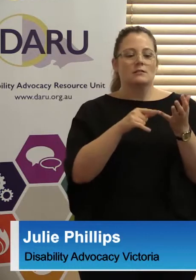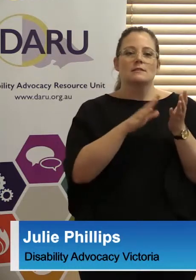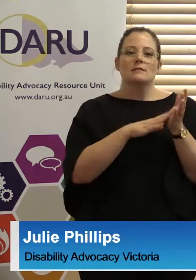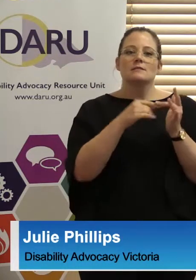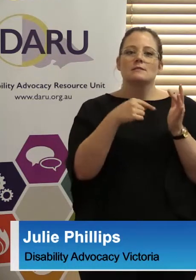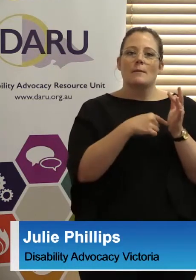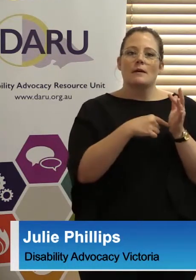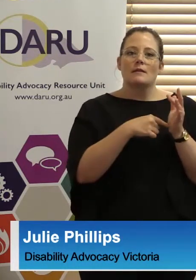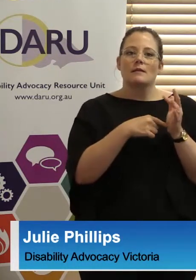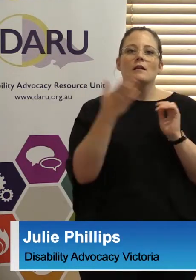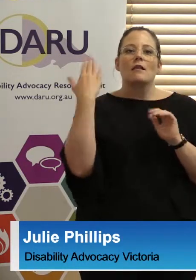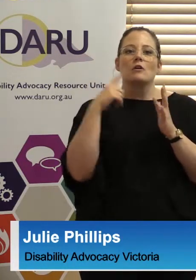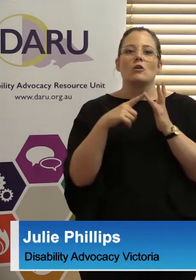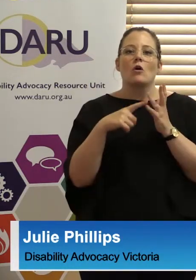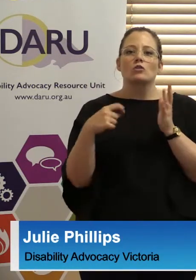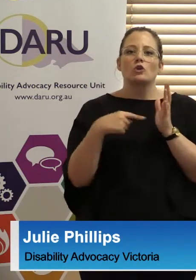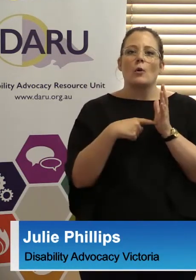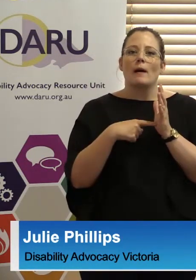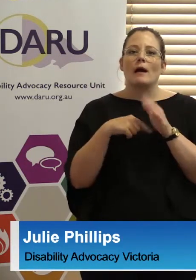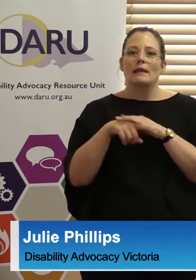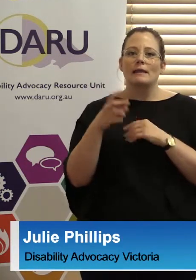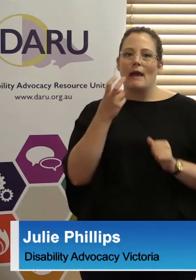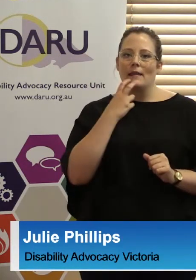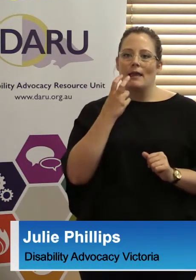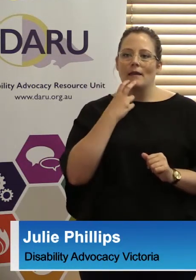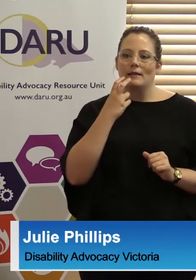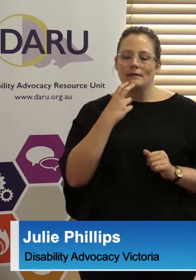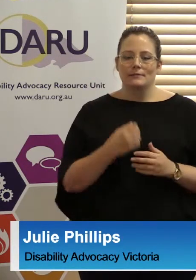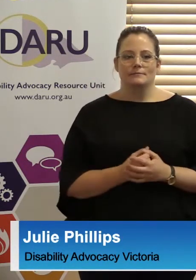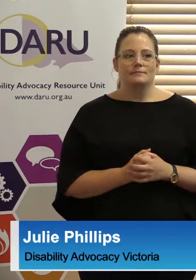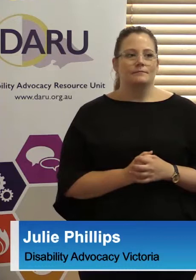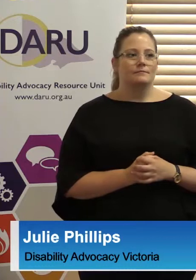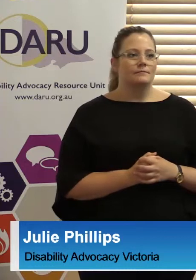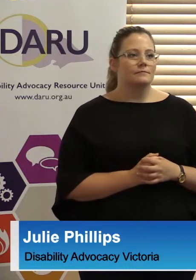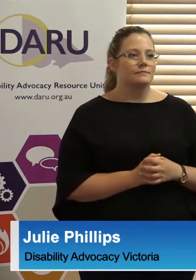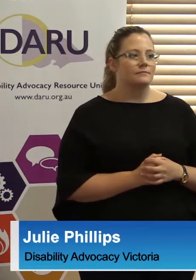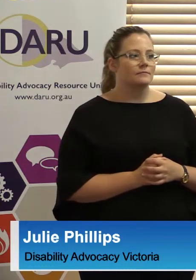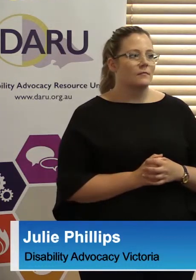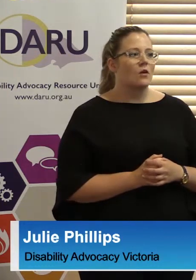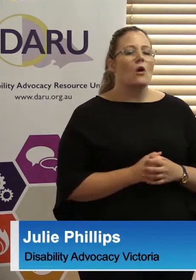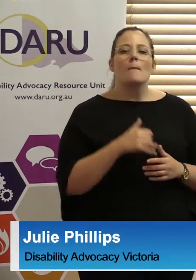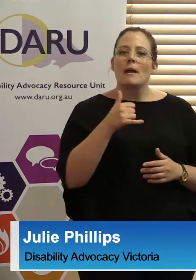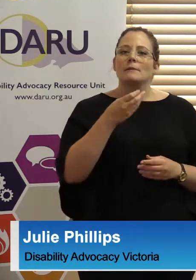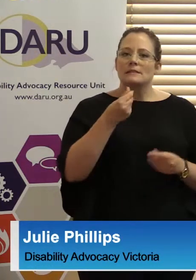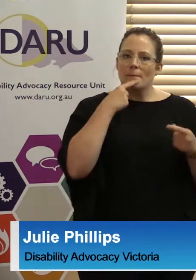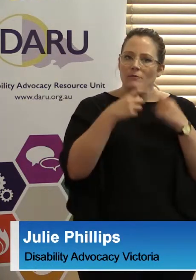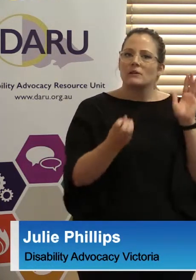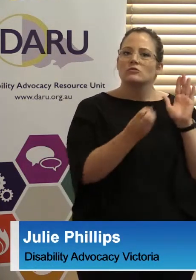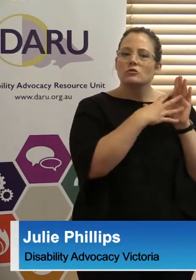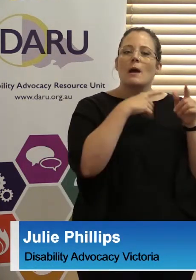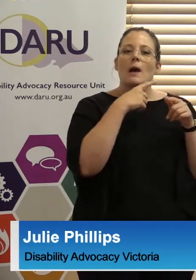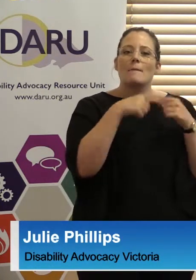last October. So there's a couple of references to other states, and